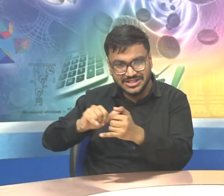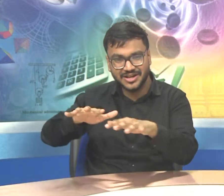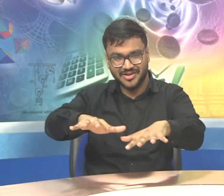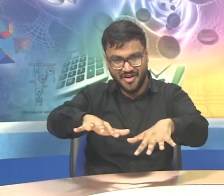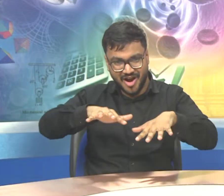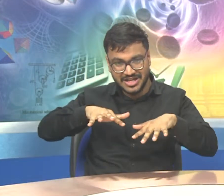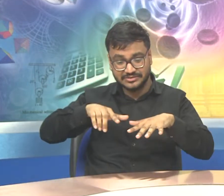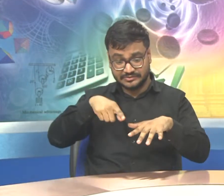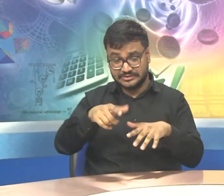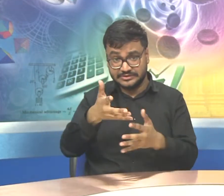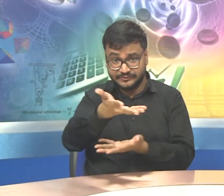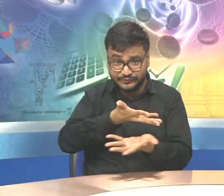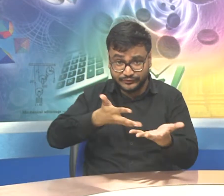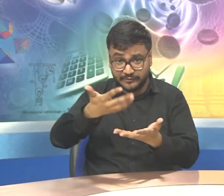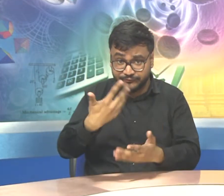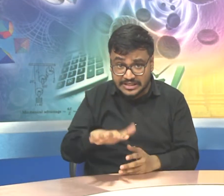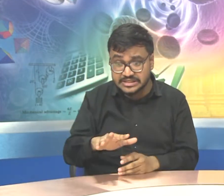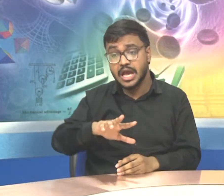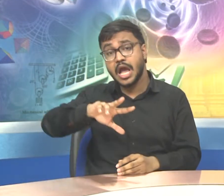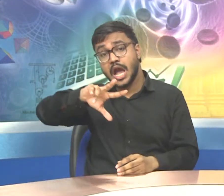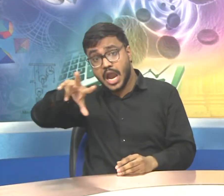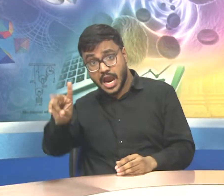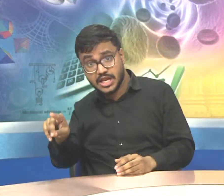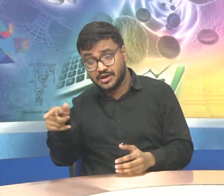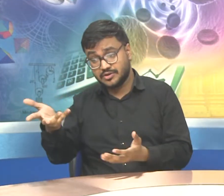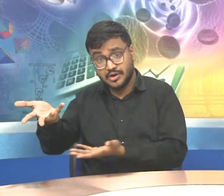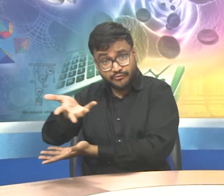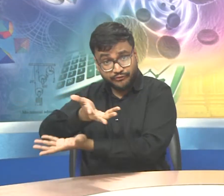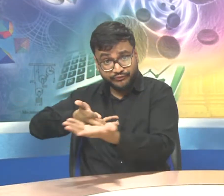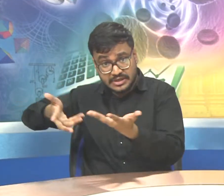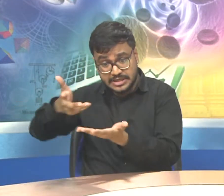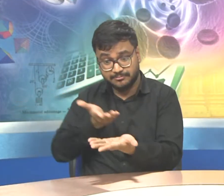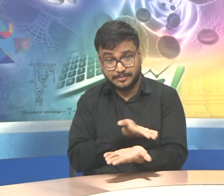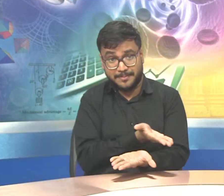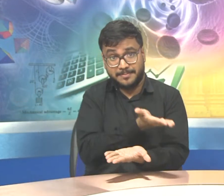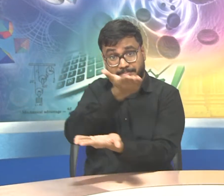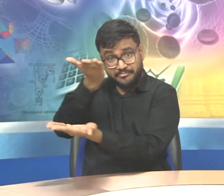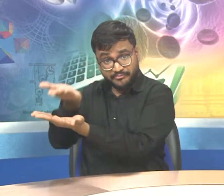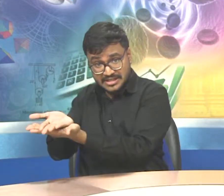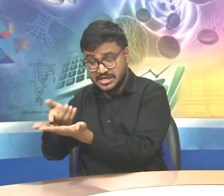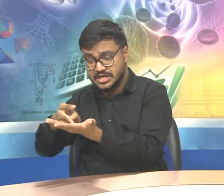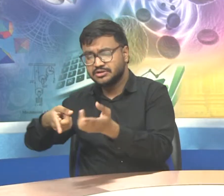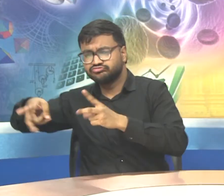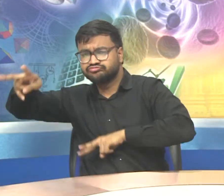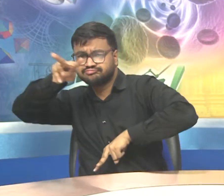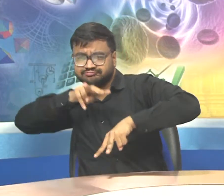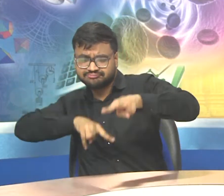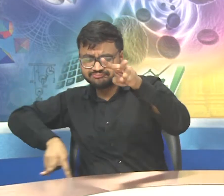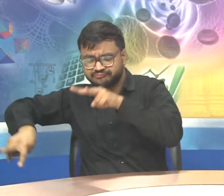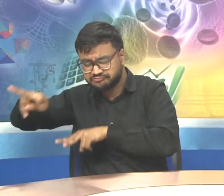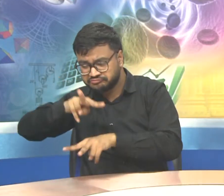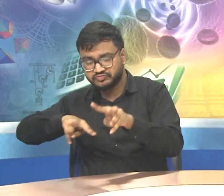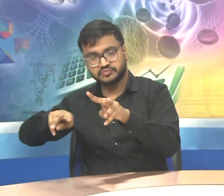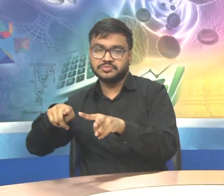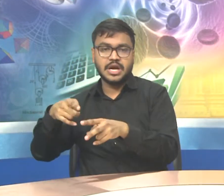The charges leveled against the president are investigated by the second